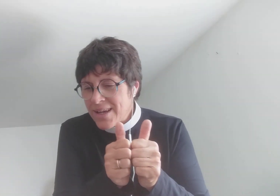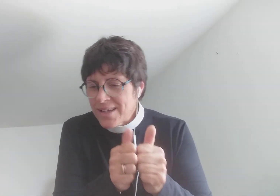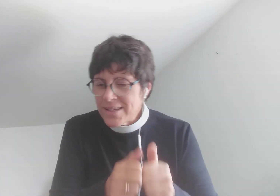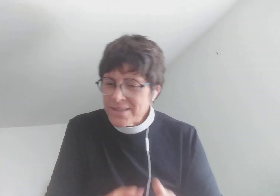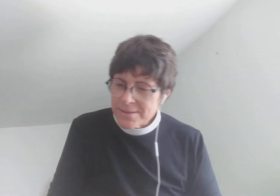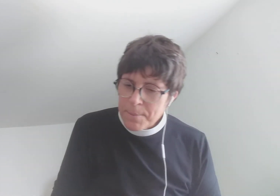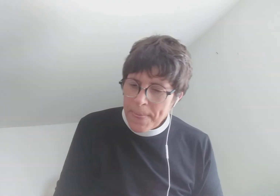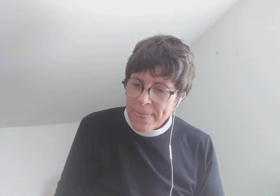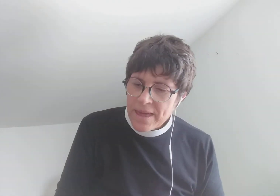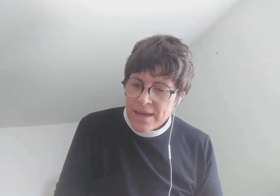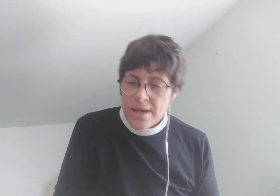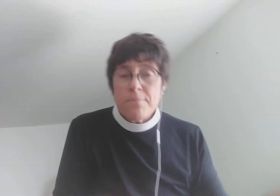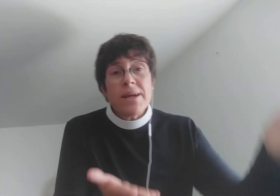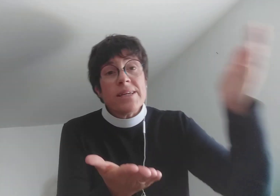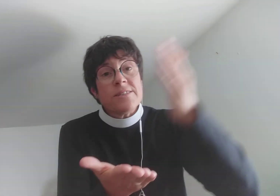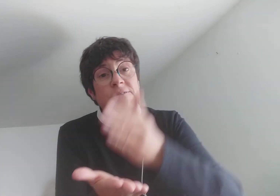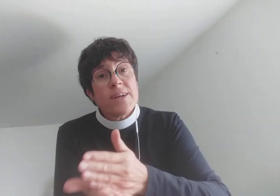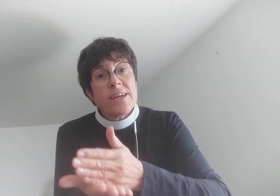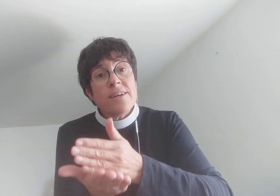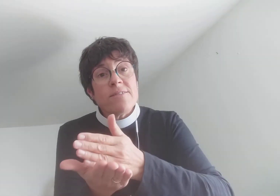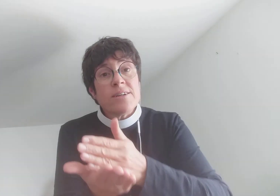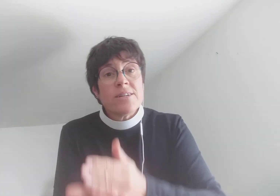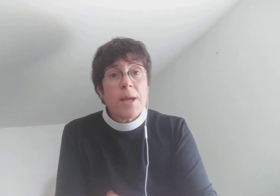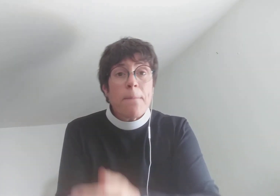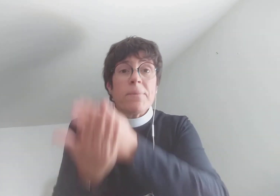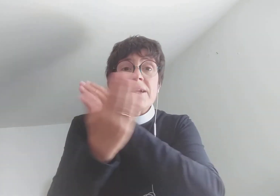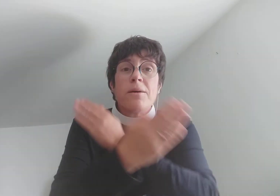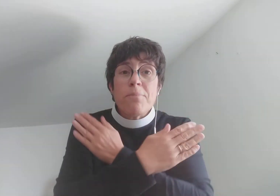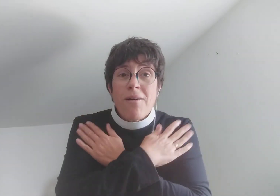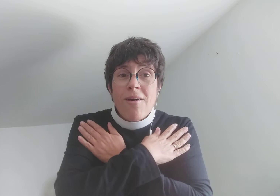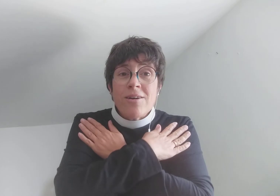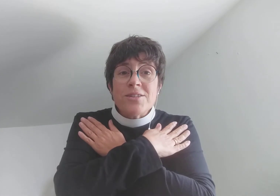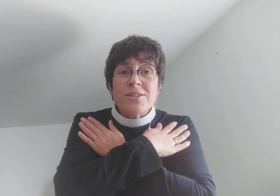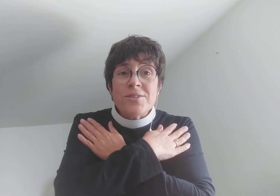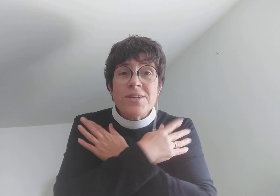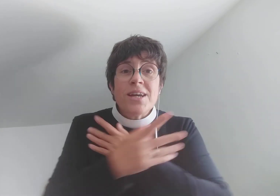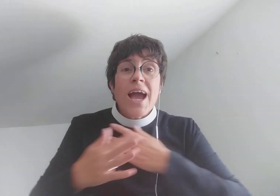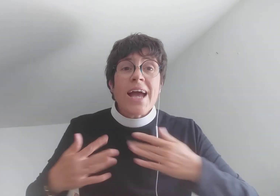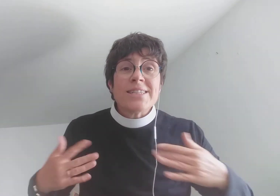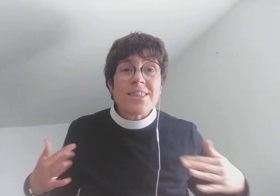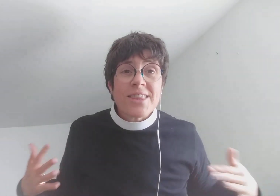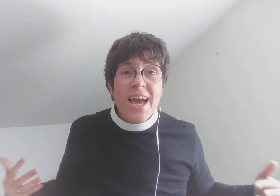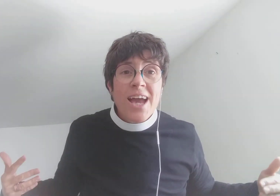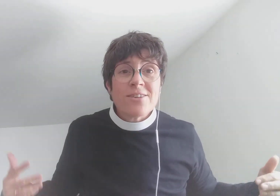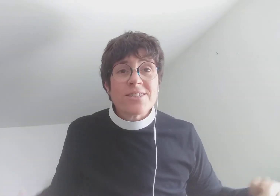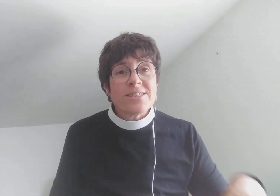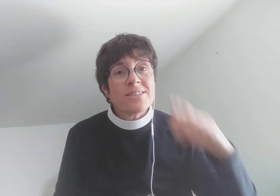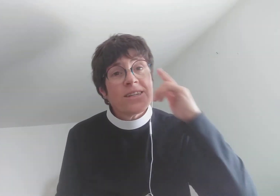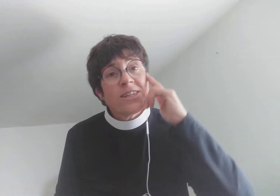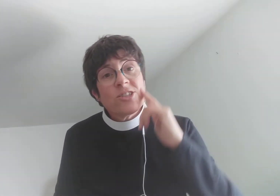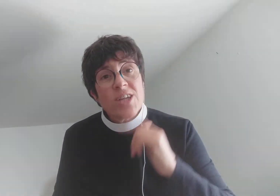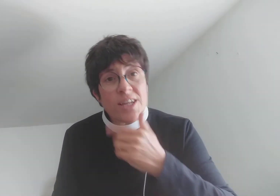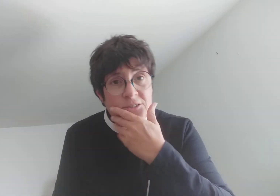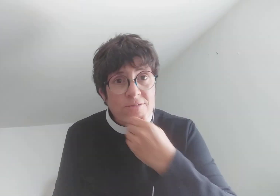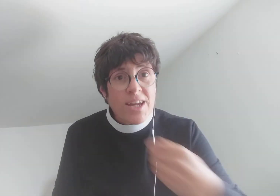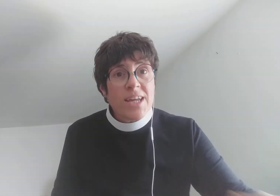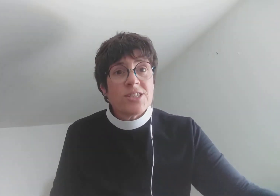Amen. May his favor be upon you and a thousand